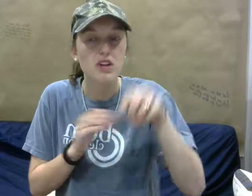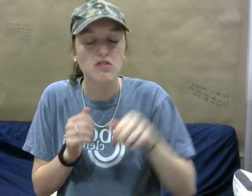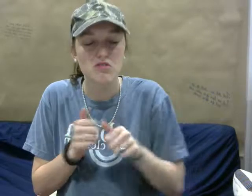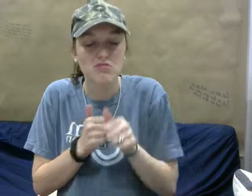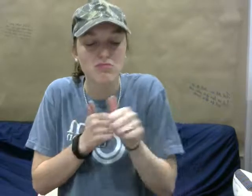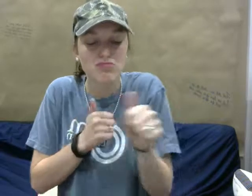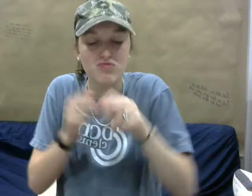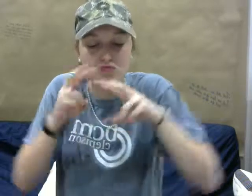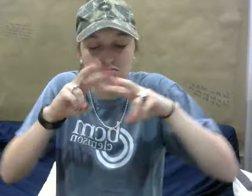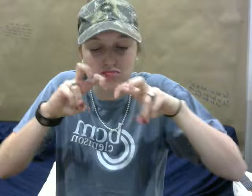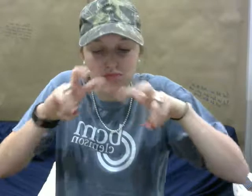neighbourhood.